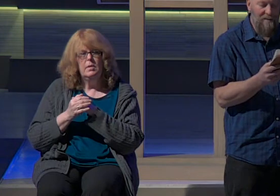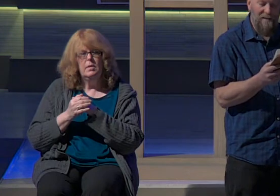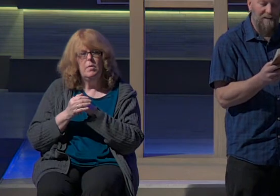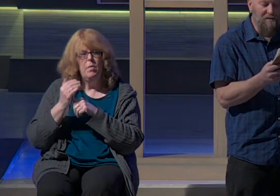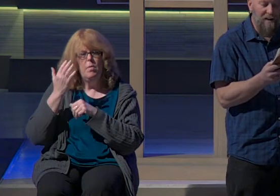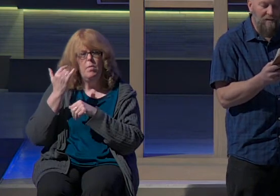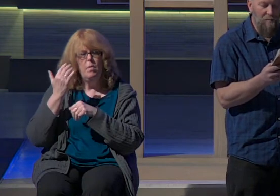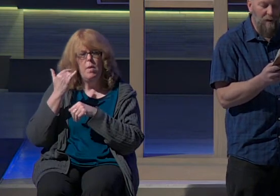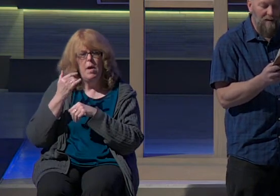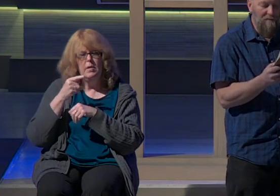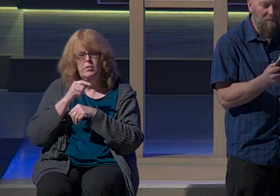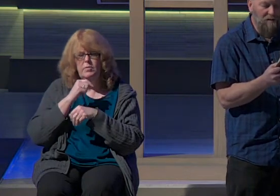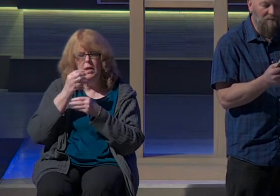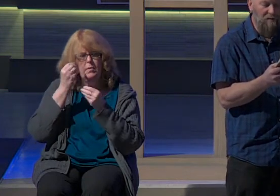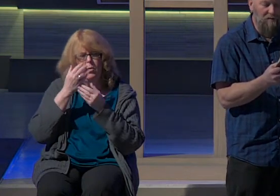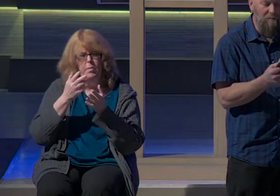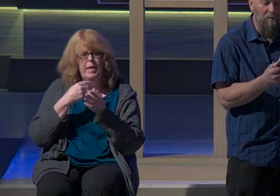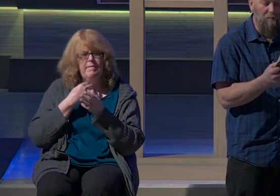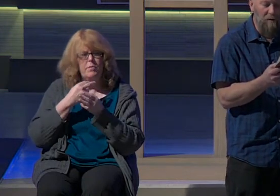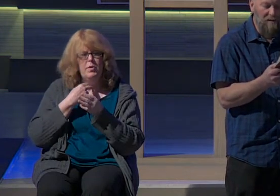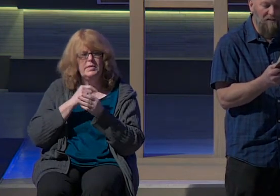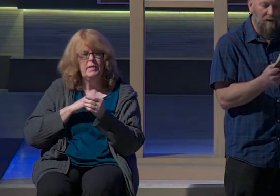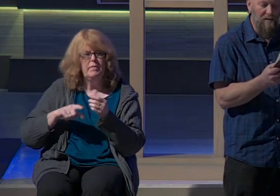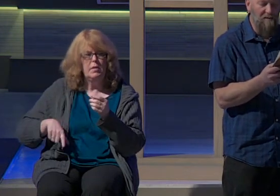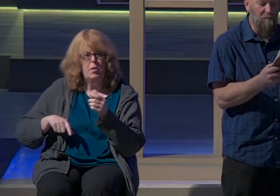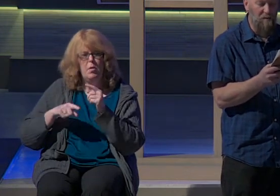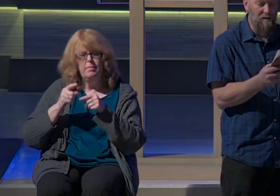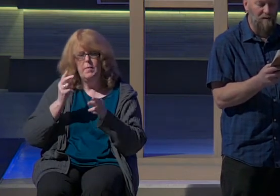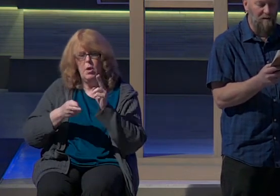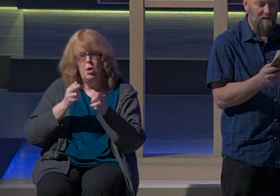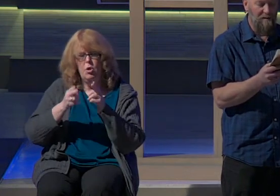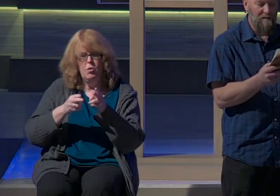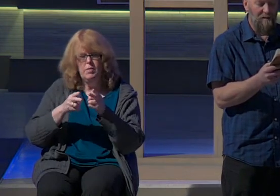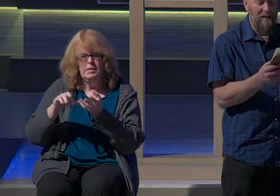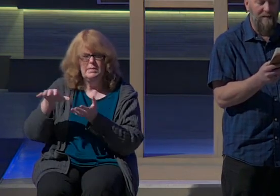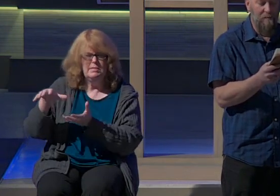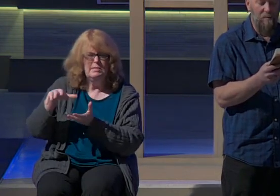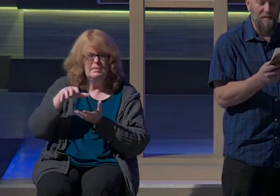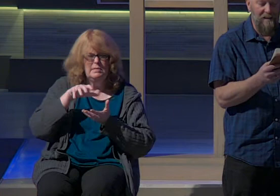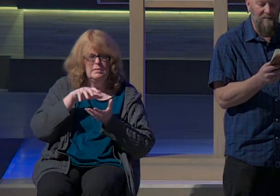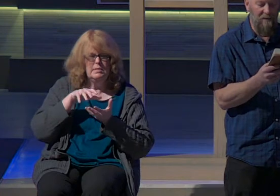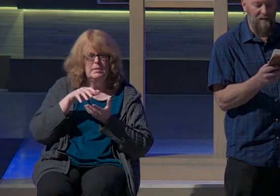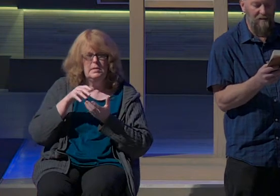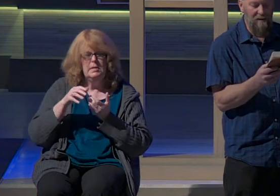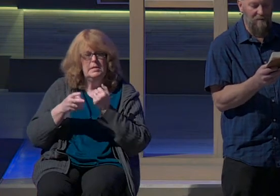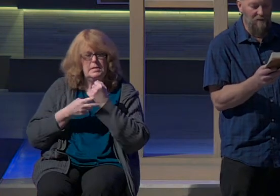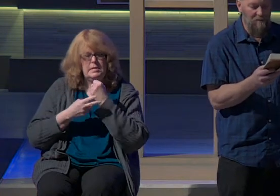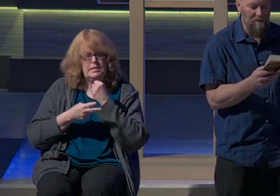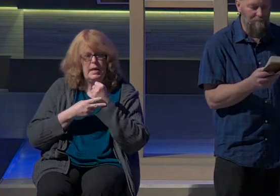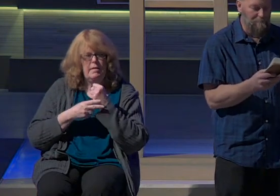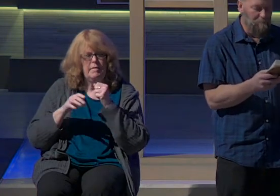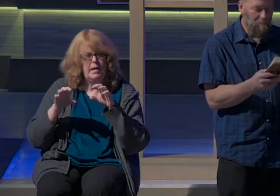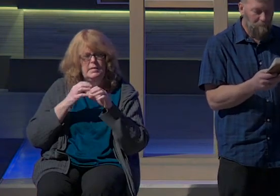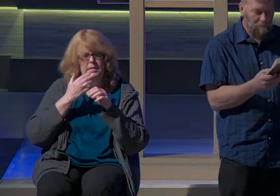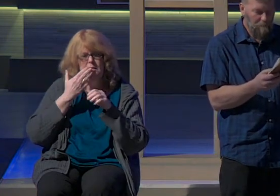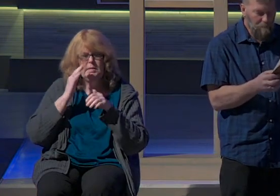Why then did you not obey the voice of the Lord, but rushed upon the spoil and did what was evil in the sight of the